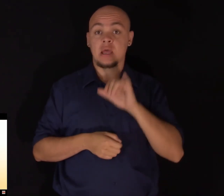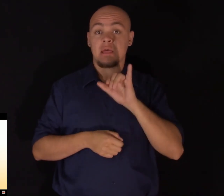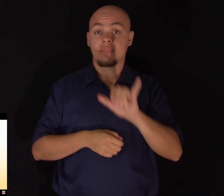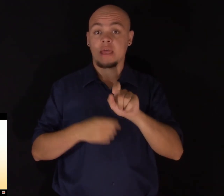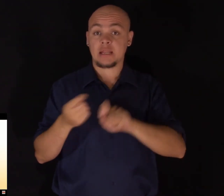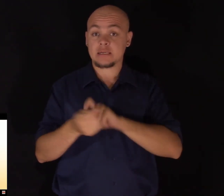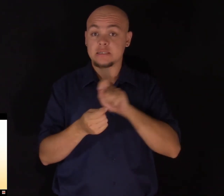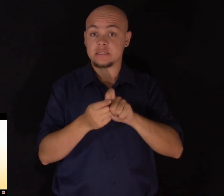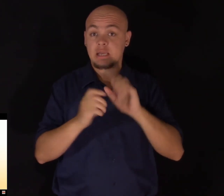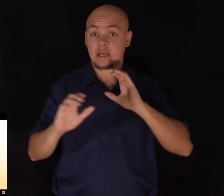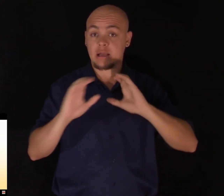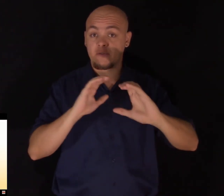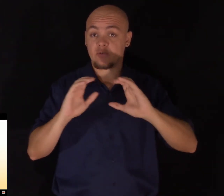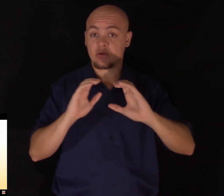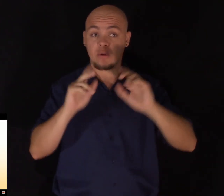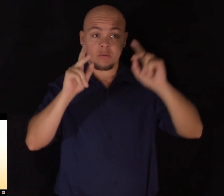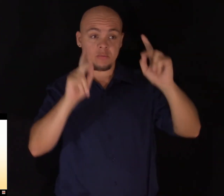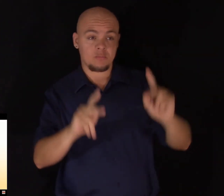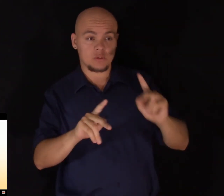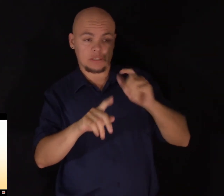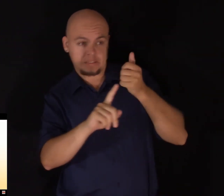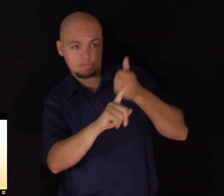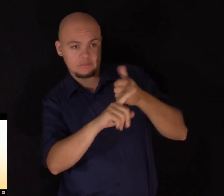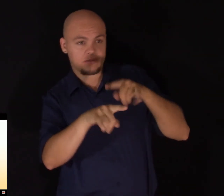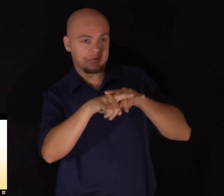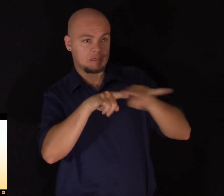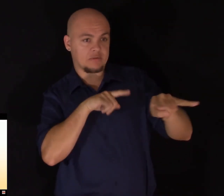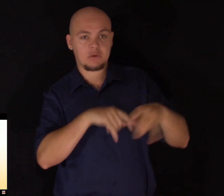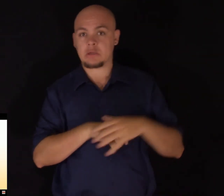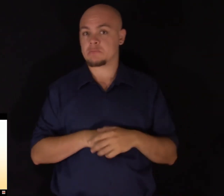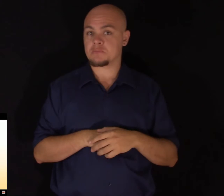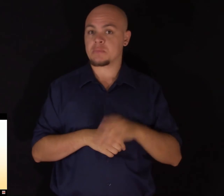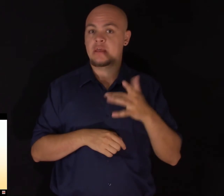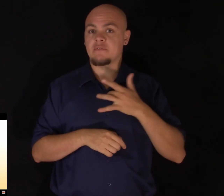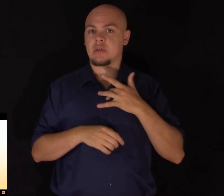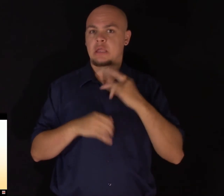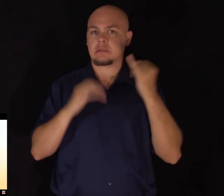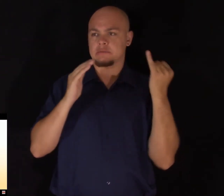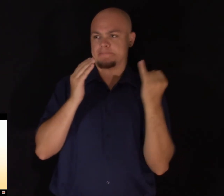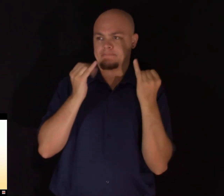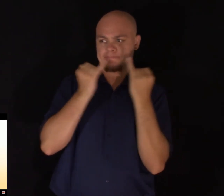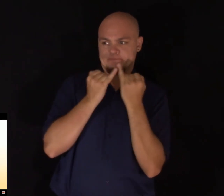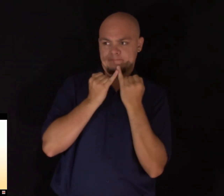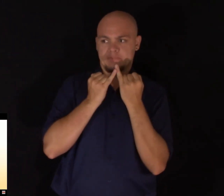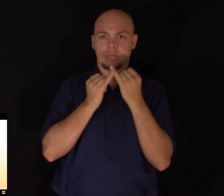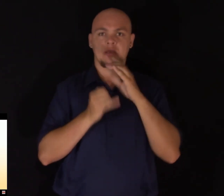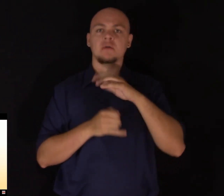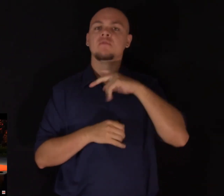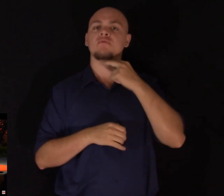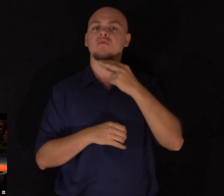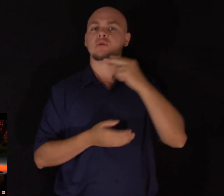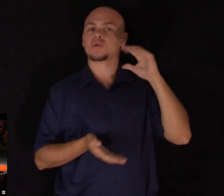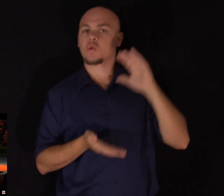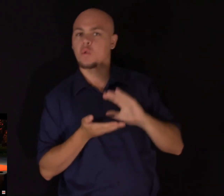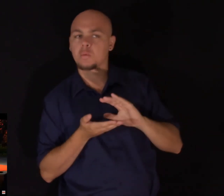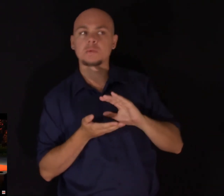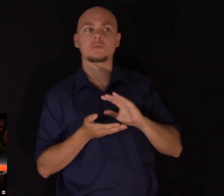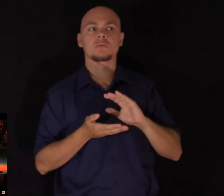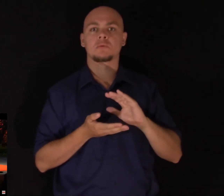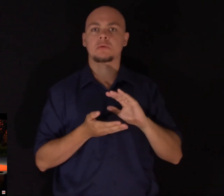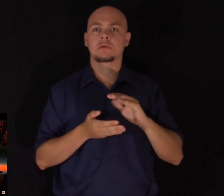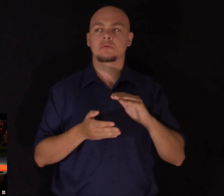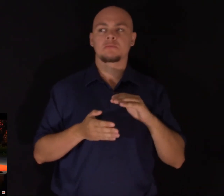same conversation with someone deceptive. That person may be withdrawn, look down, lower their voice, pause, be kind of